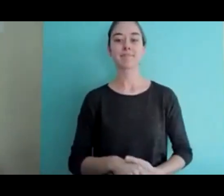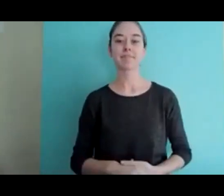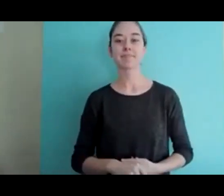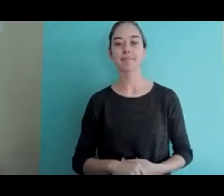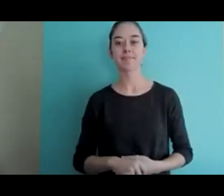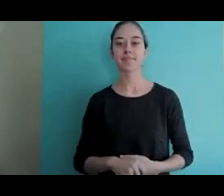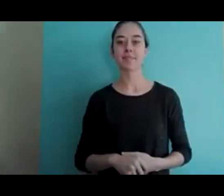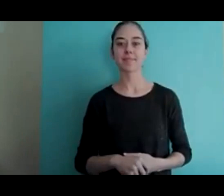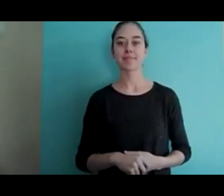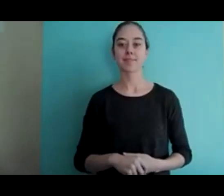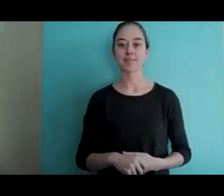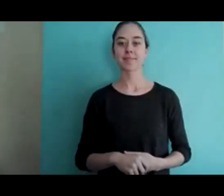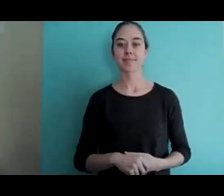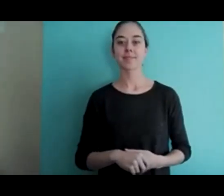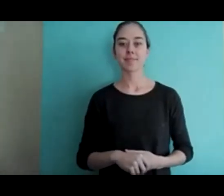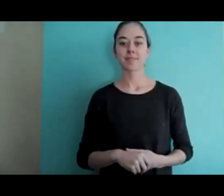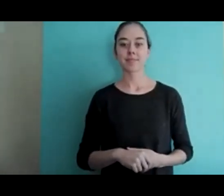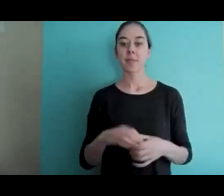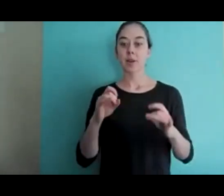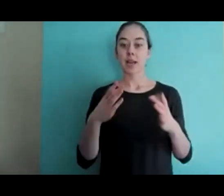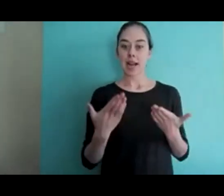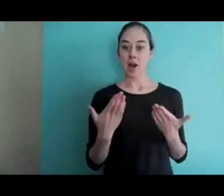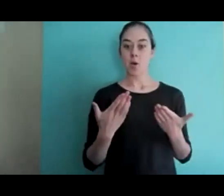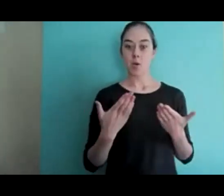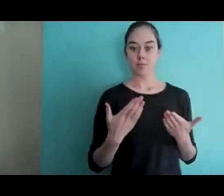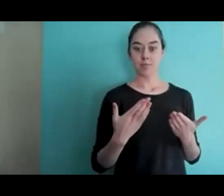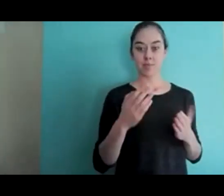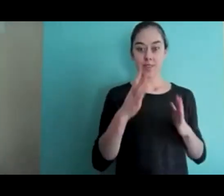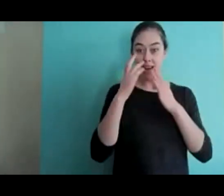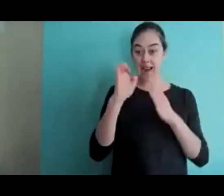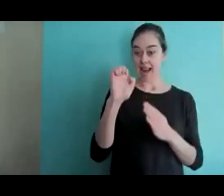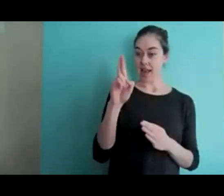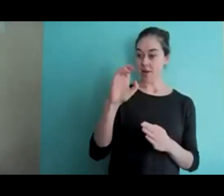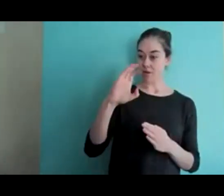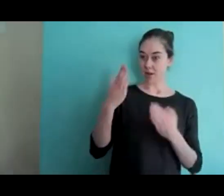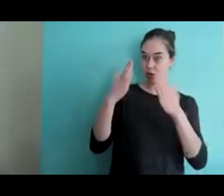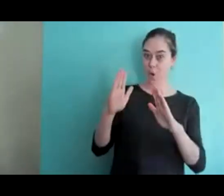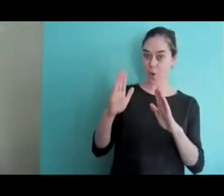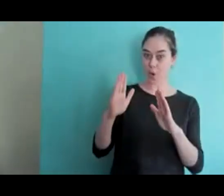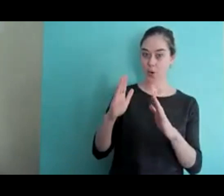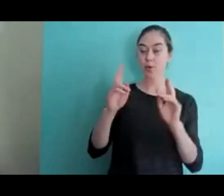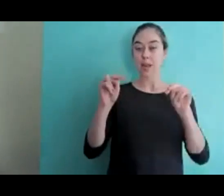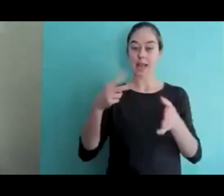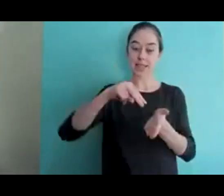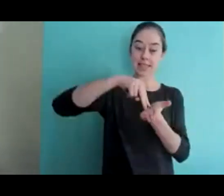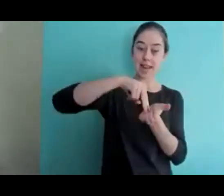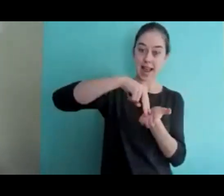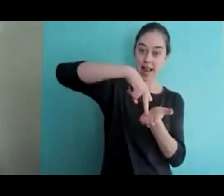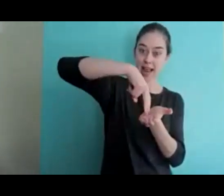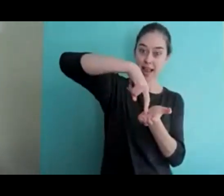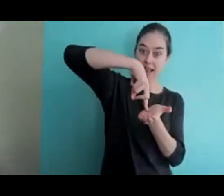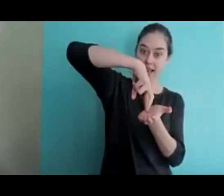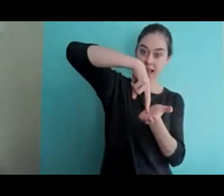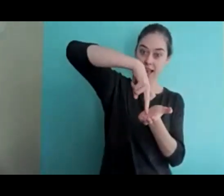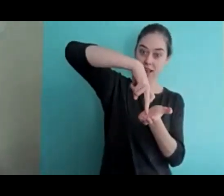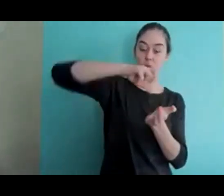Very good. Okay, shake it all out. Okay, nice and easy. We're going to kick the legs up behind, or you can stand. Remember, you can stand or you can